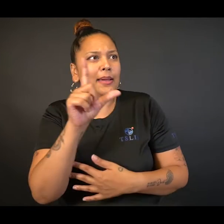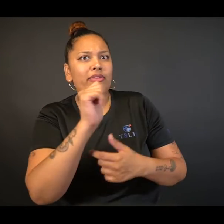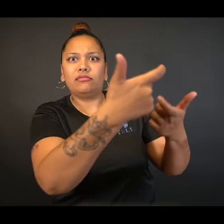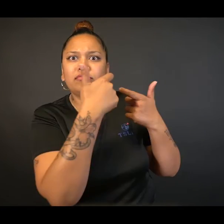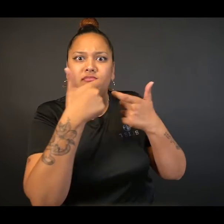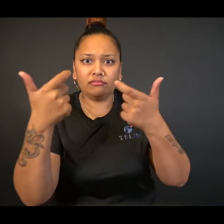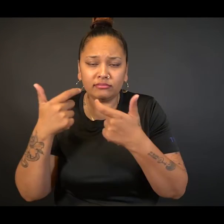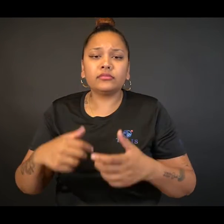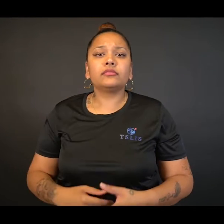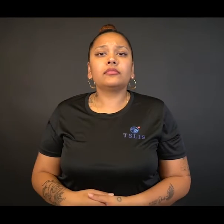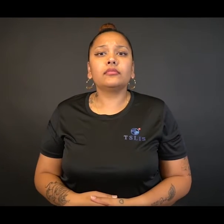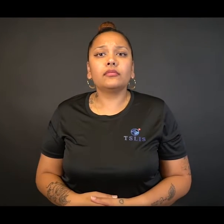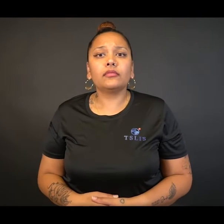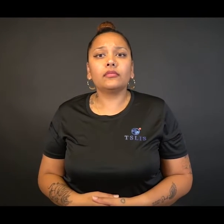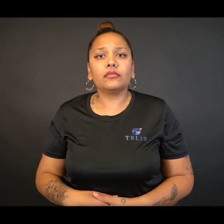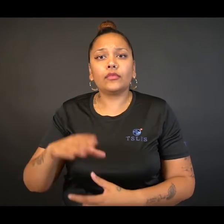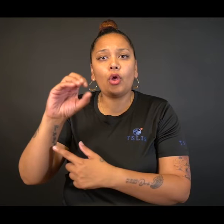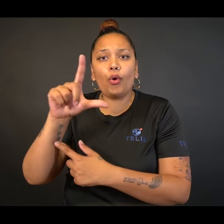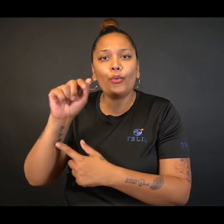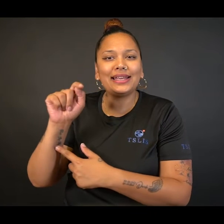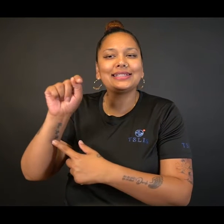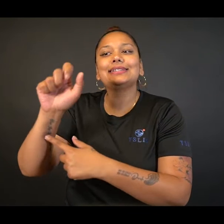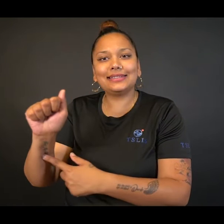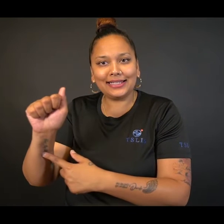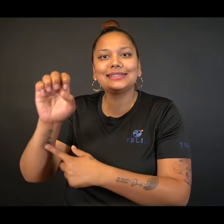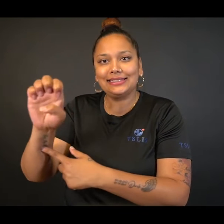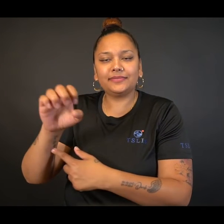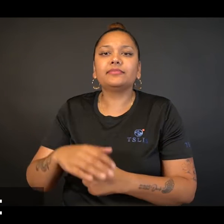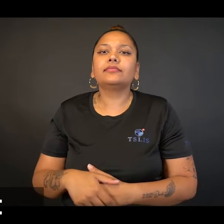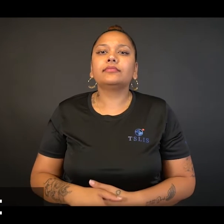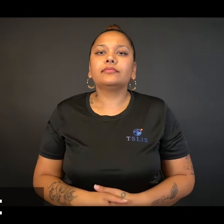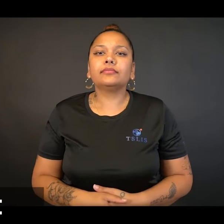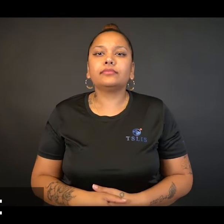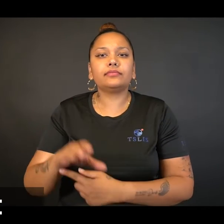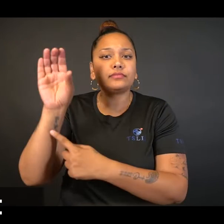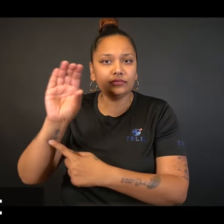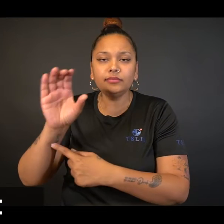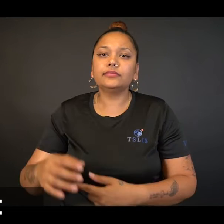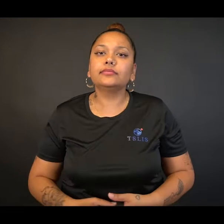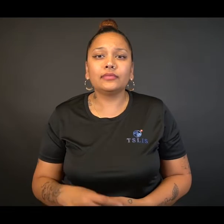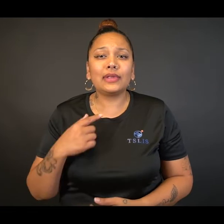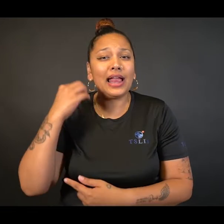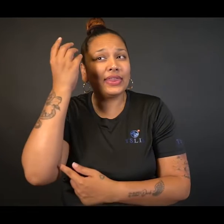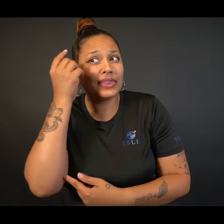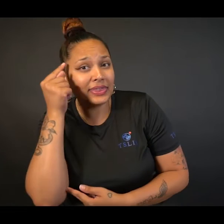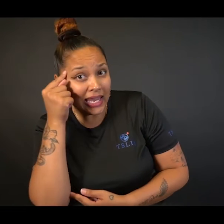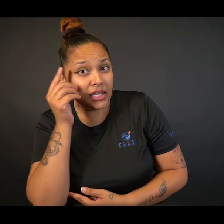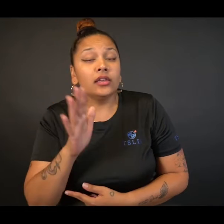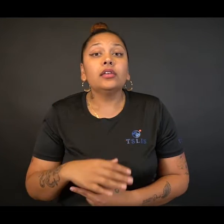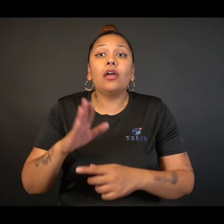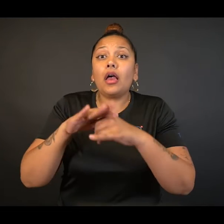up in libraries. I think that that's a huge barrier. This is Colette Potra. I think there are other ones, like there's